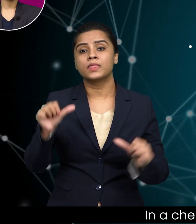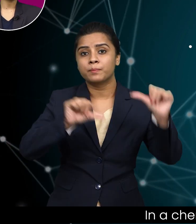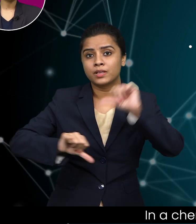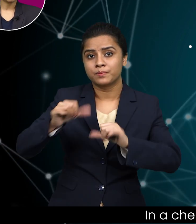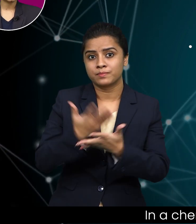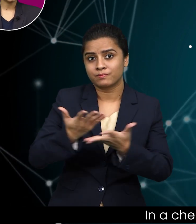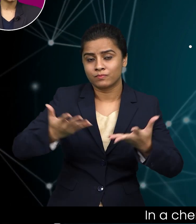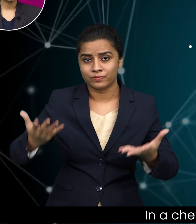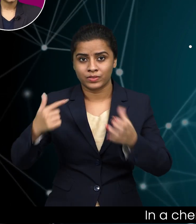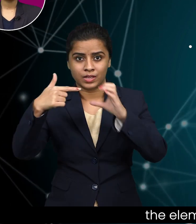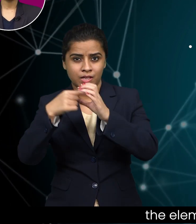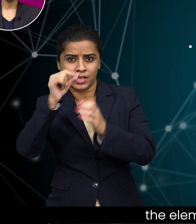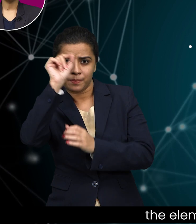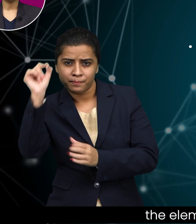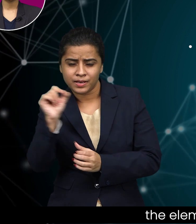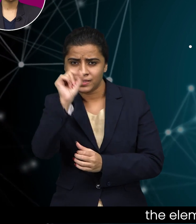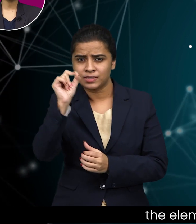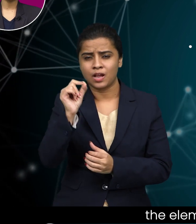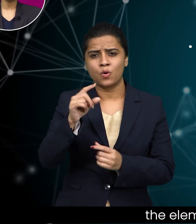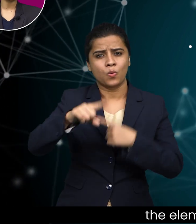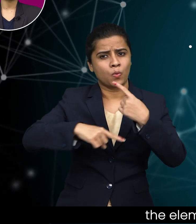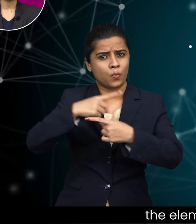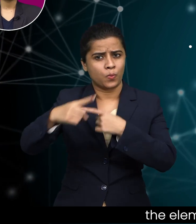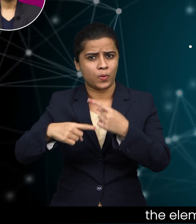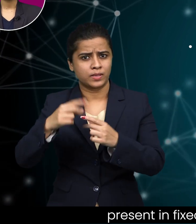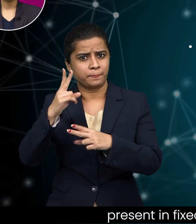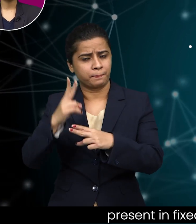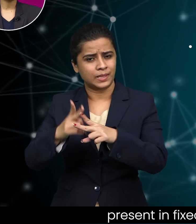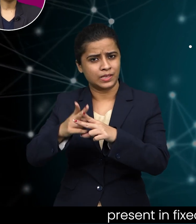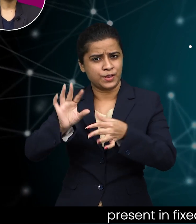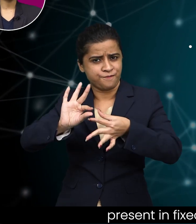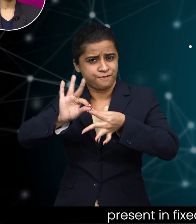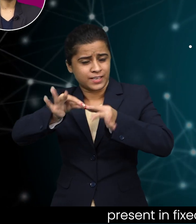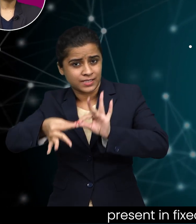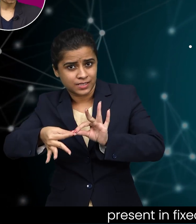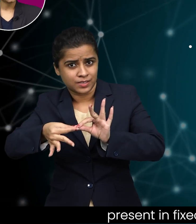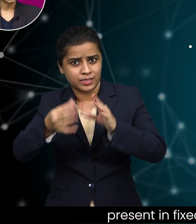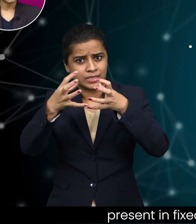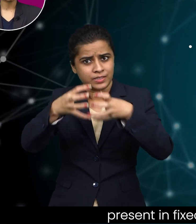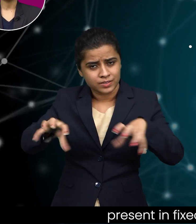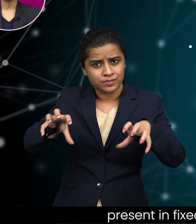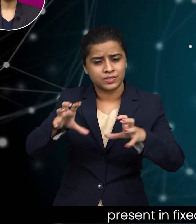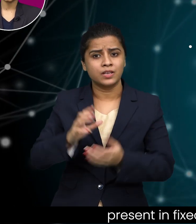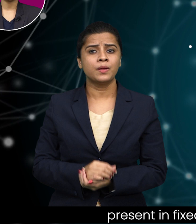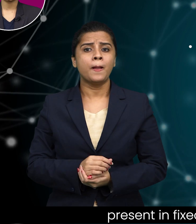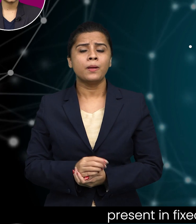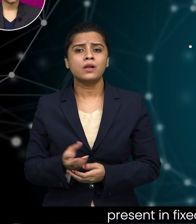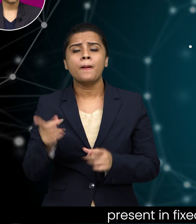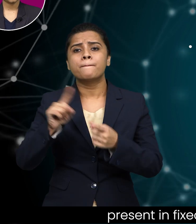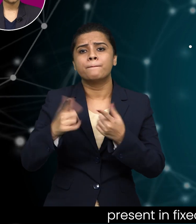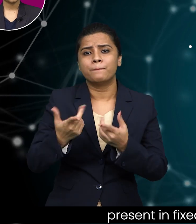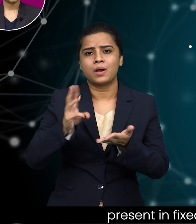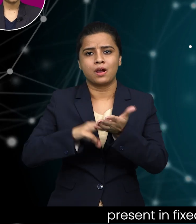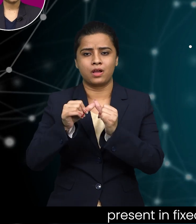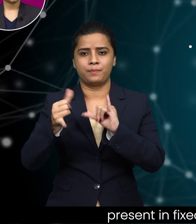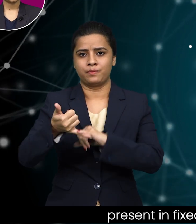In a chemical substance, the elements are always present in fixed proportions by mass.